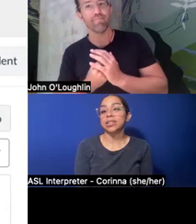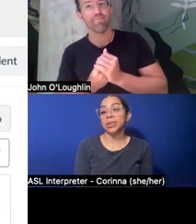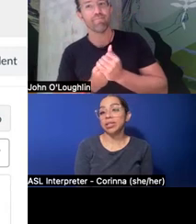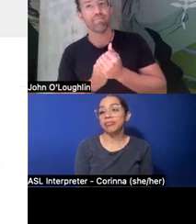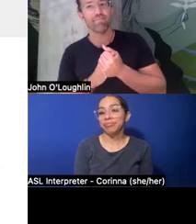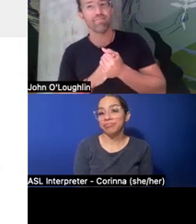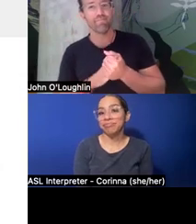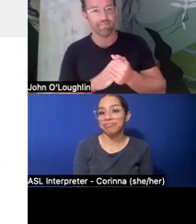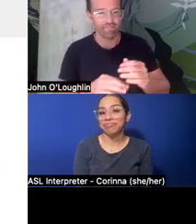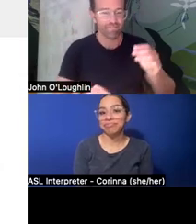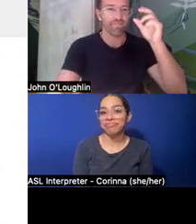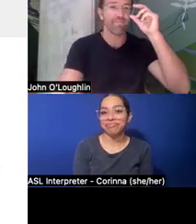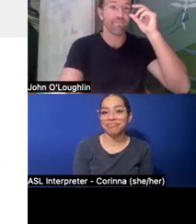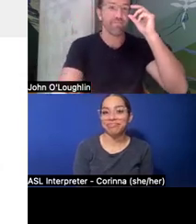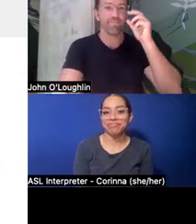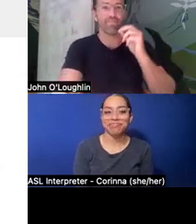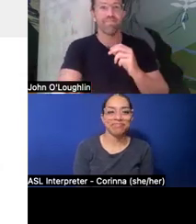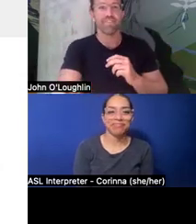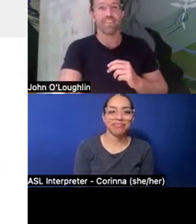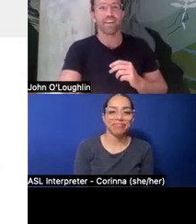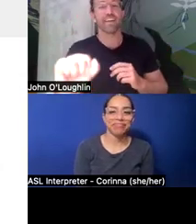starts next week.